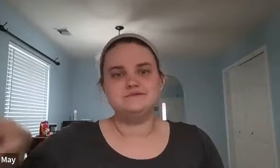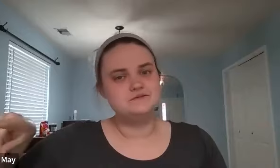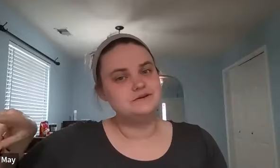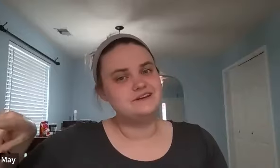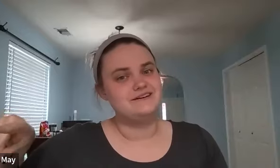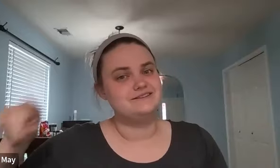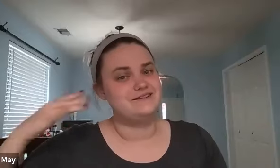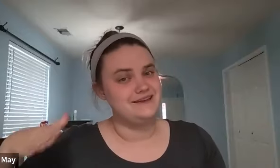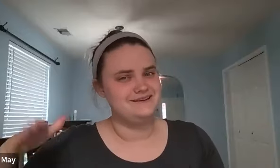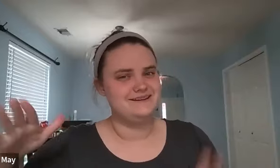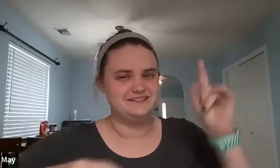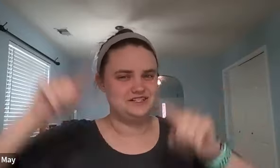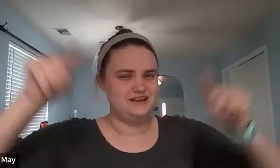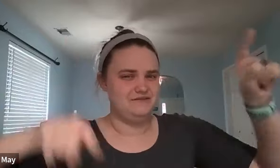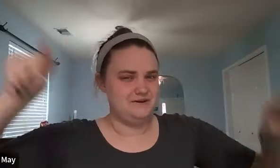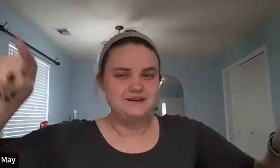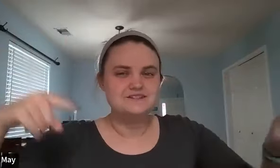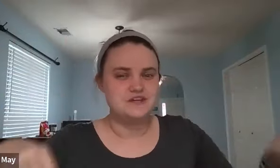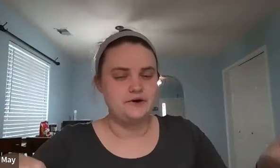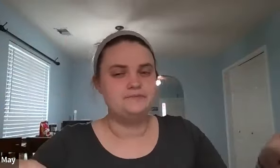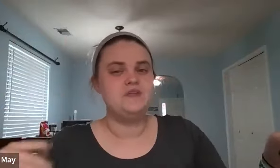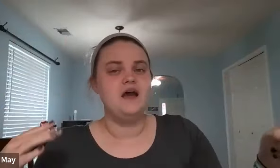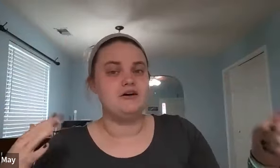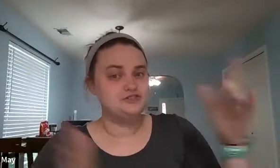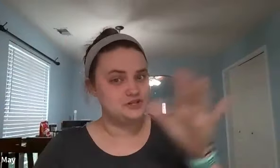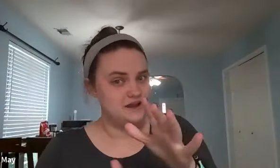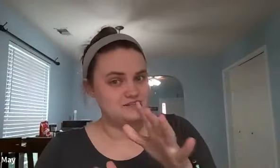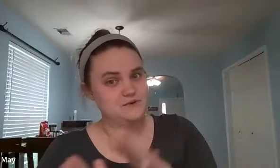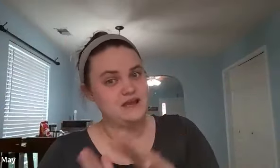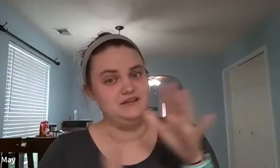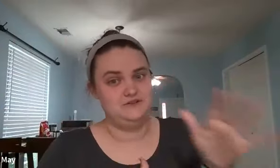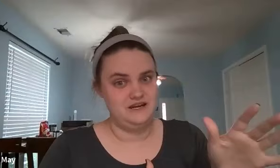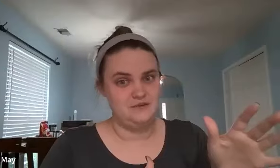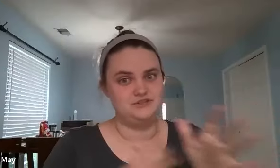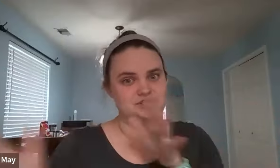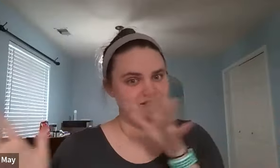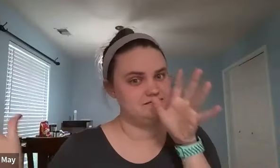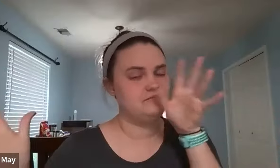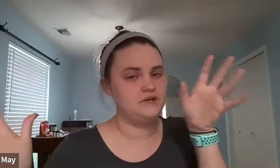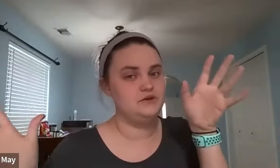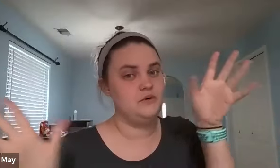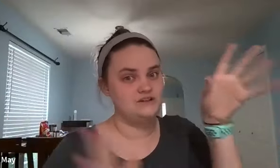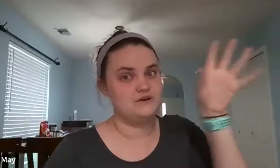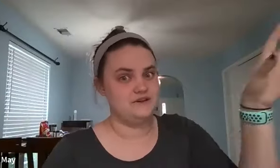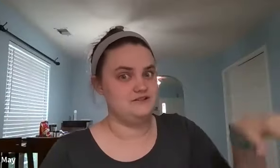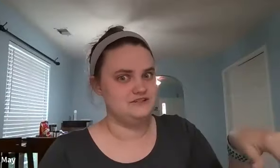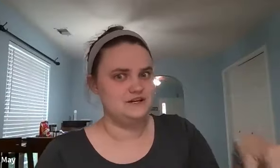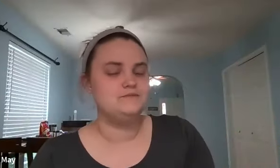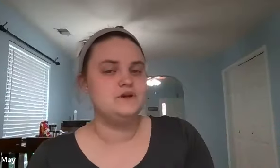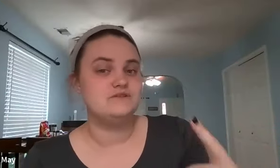sometimes we don't get it out till the end because it just kind of varies. So I'll show you guys red and green apples but you will also have the colors later. So the